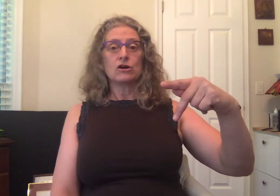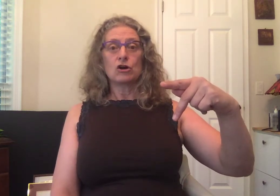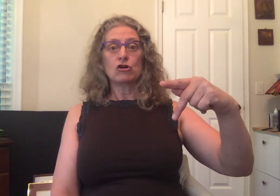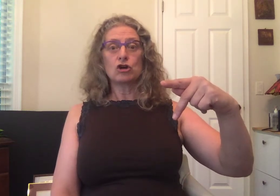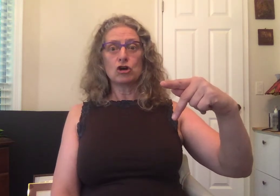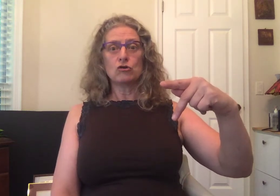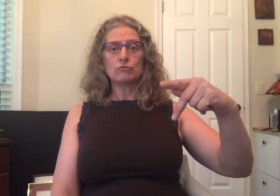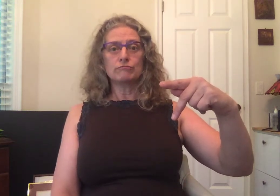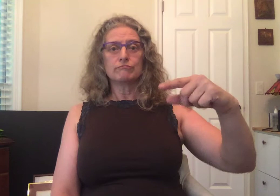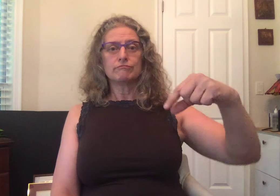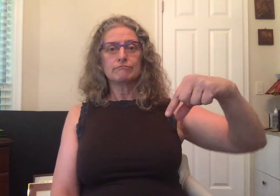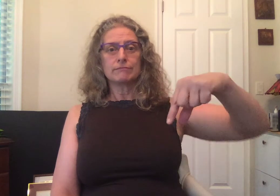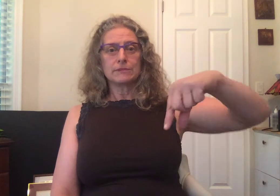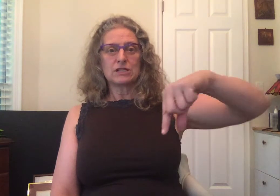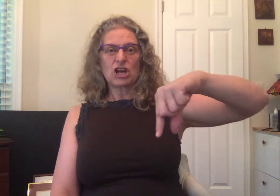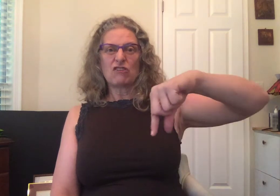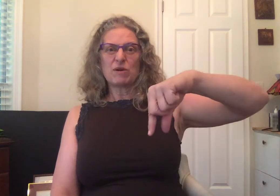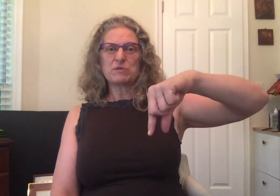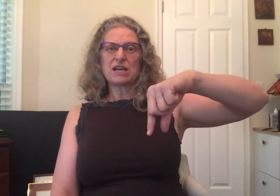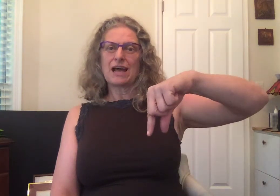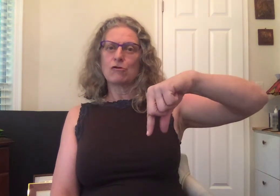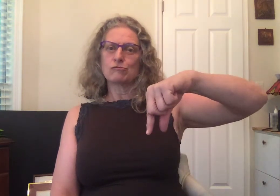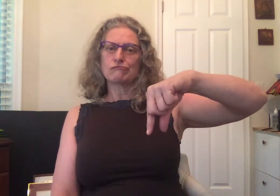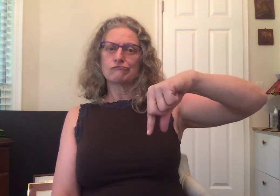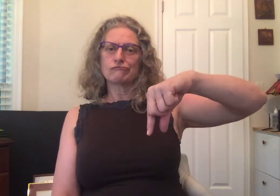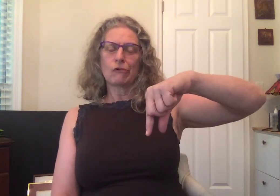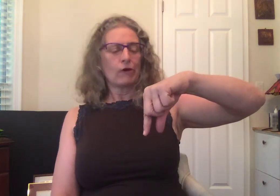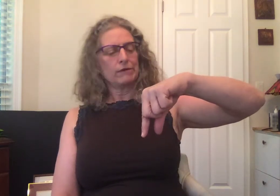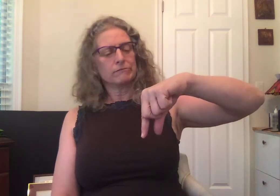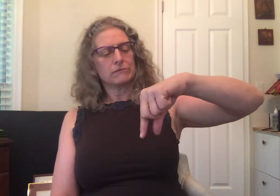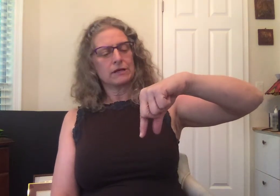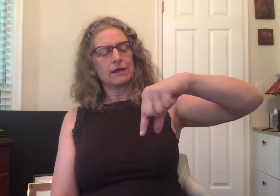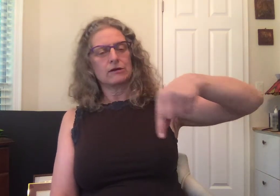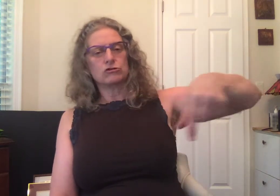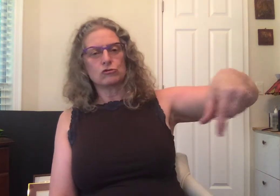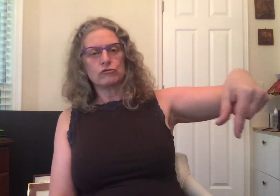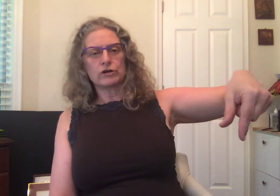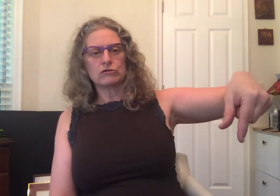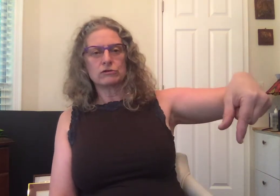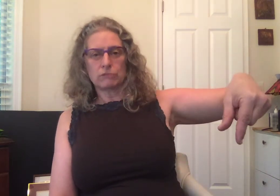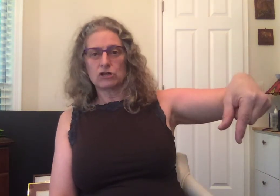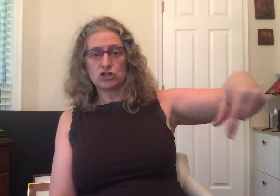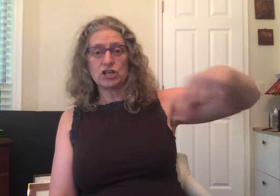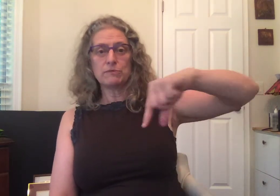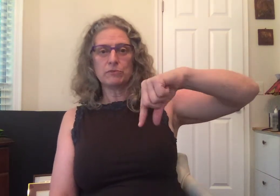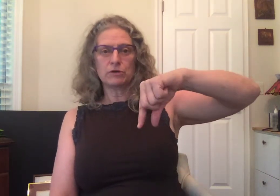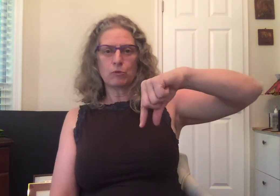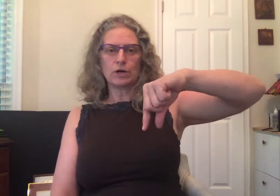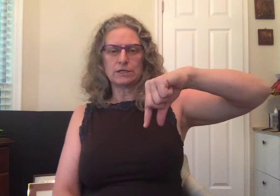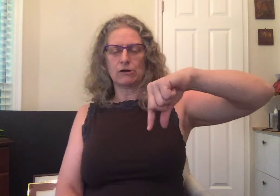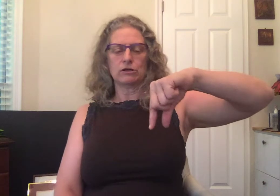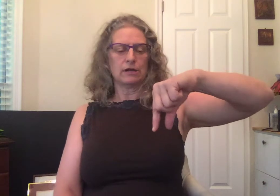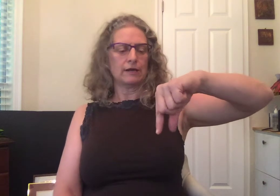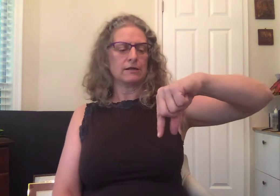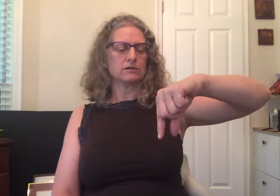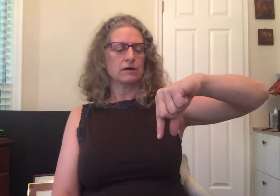Q is kind of upside down. Okay? Like that. Two fingers, like a G, but it pointed down, and then that's